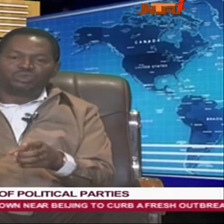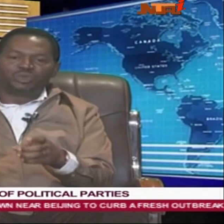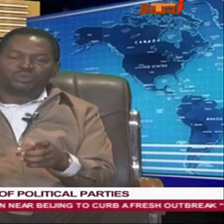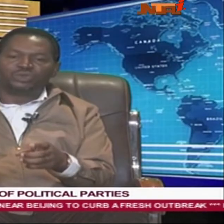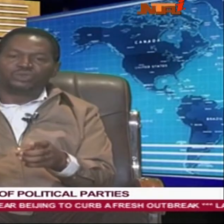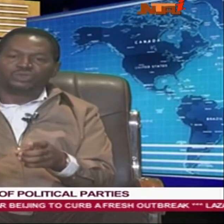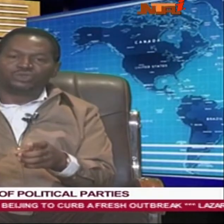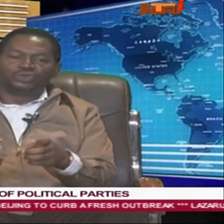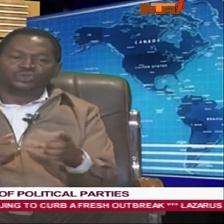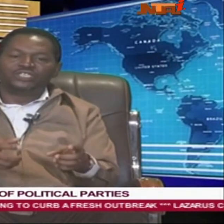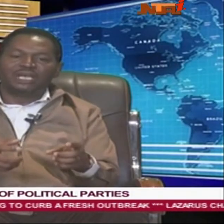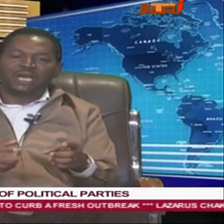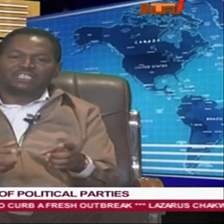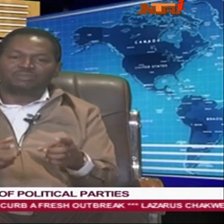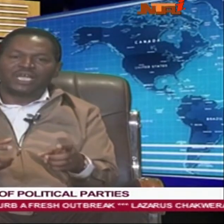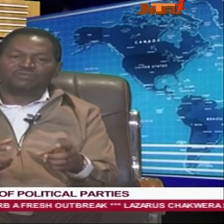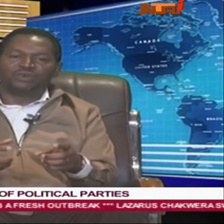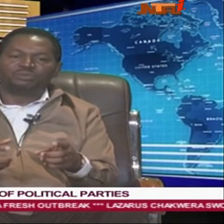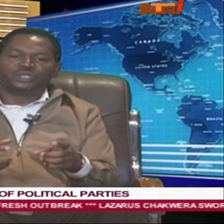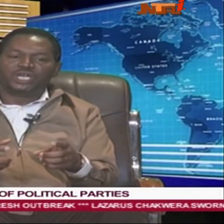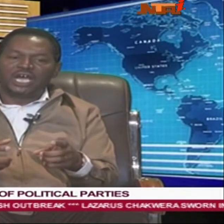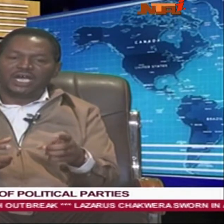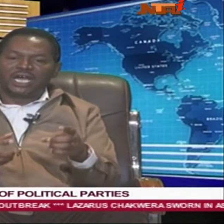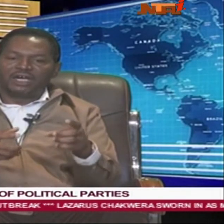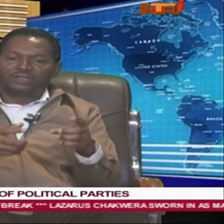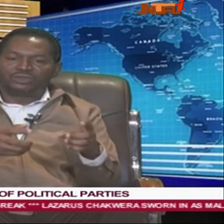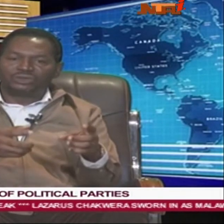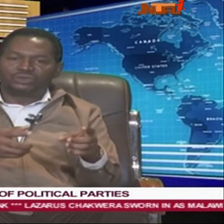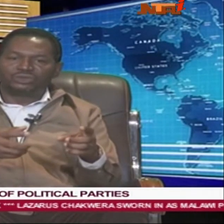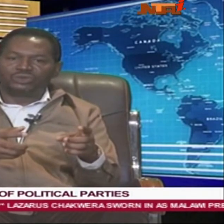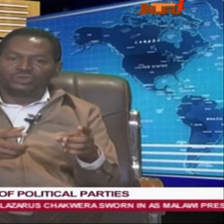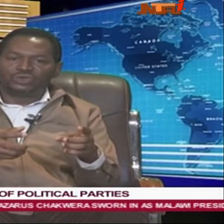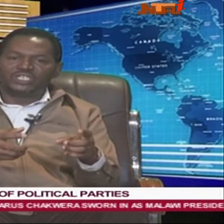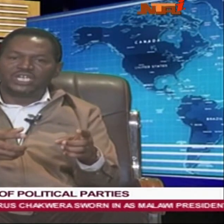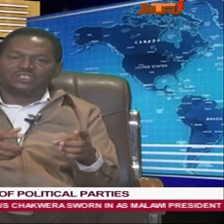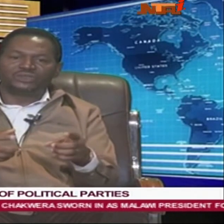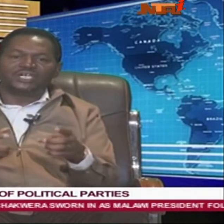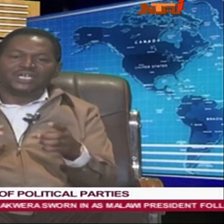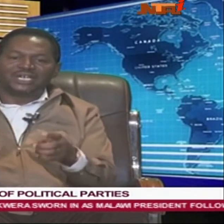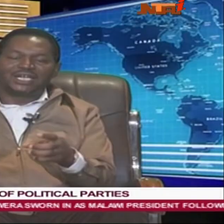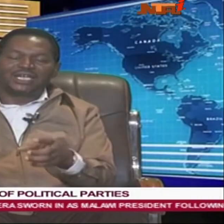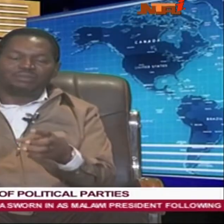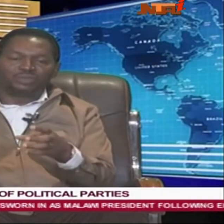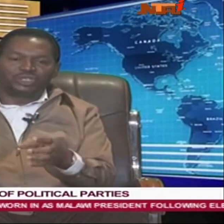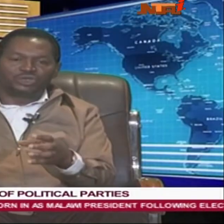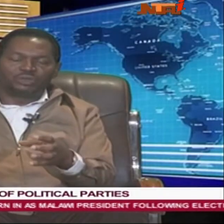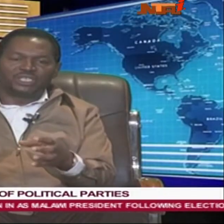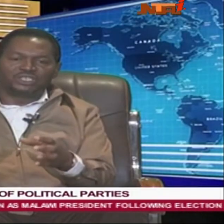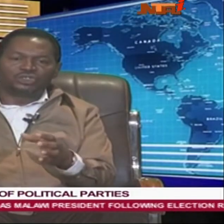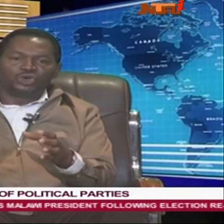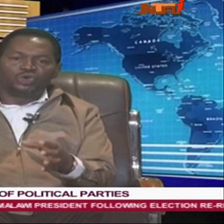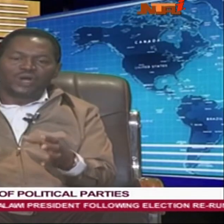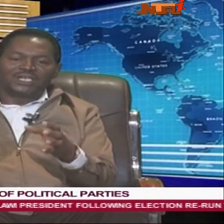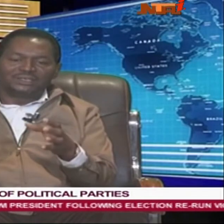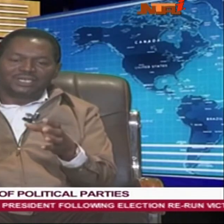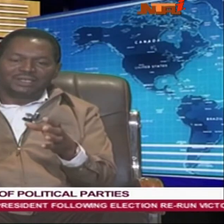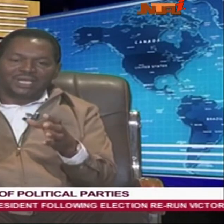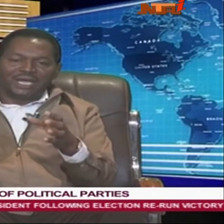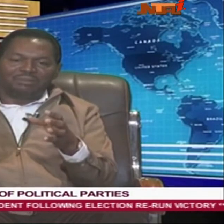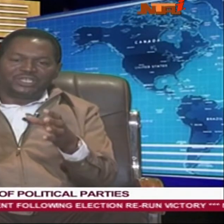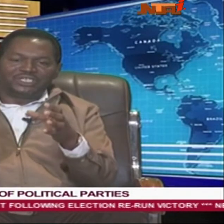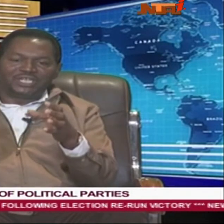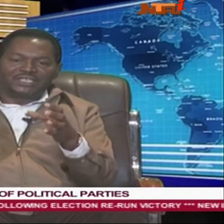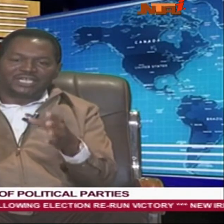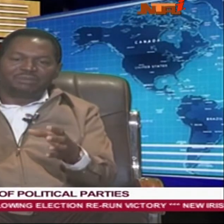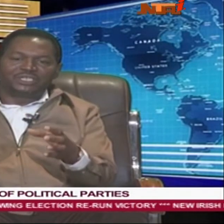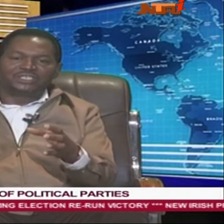enable people to use them as platform to win elections rather than political parties who have